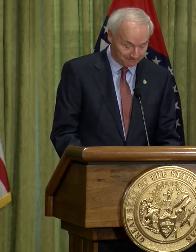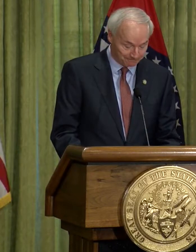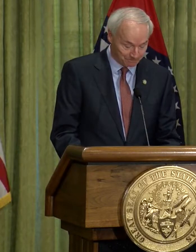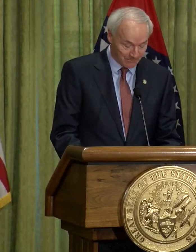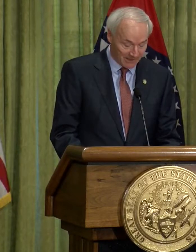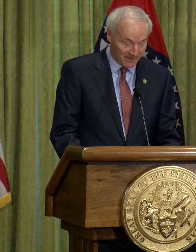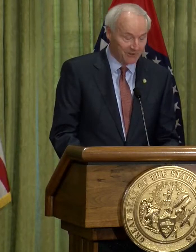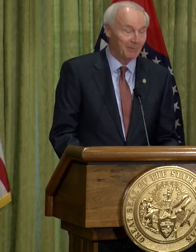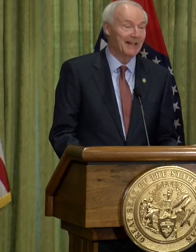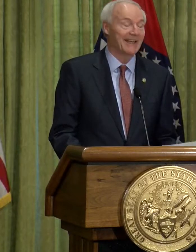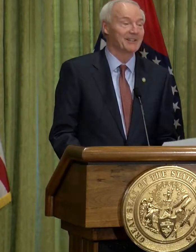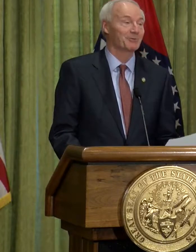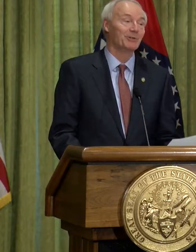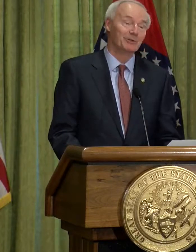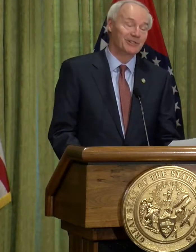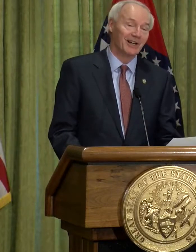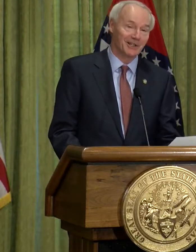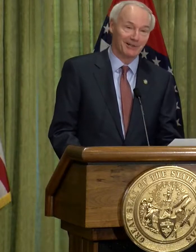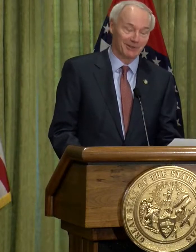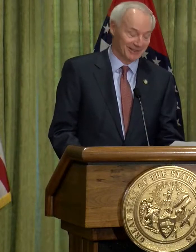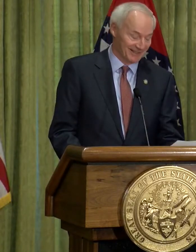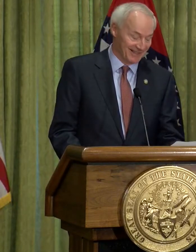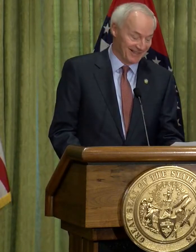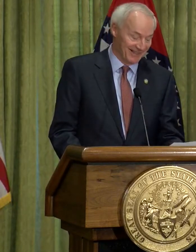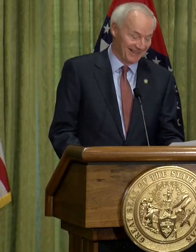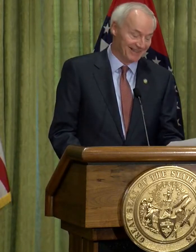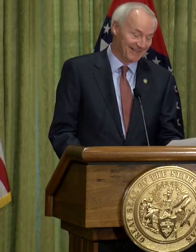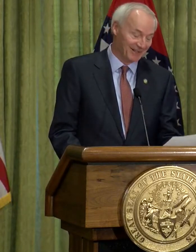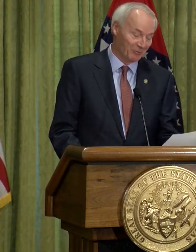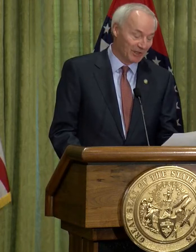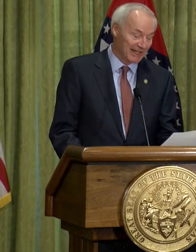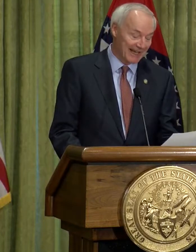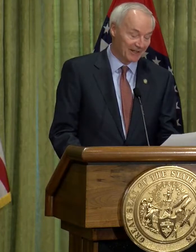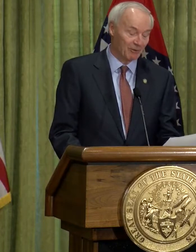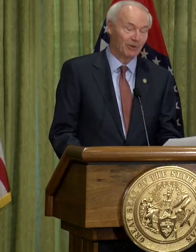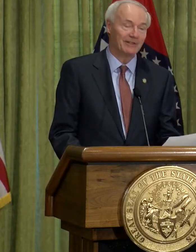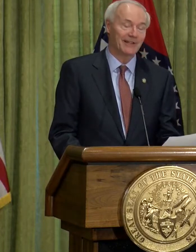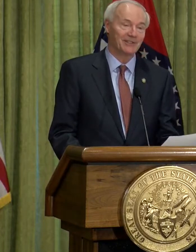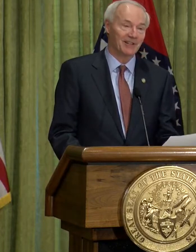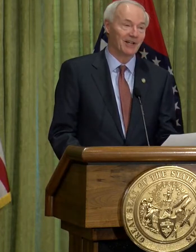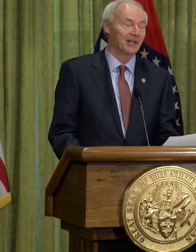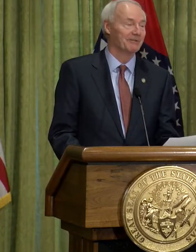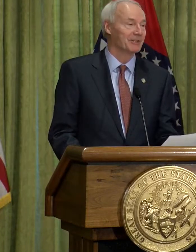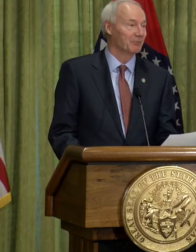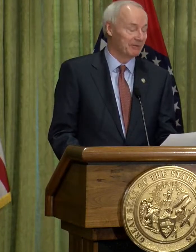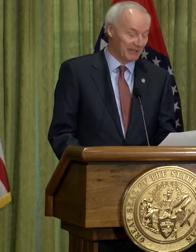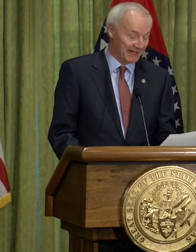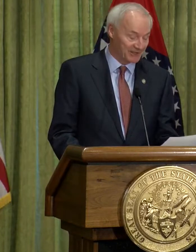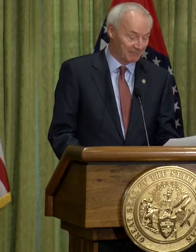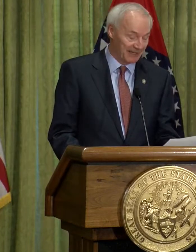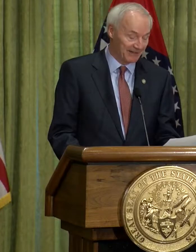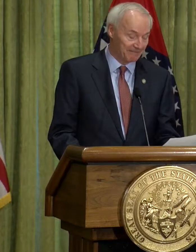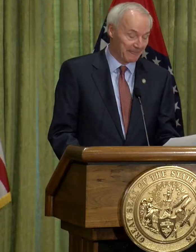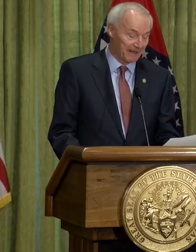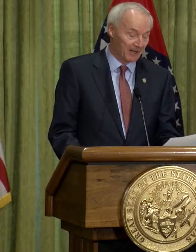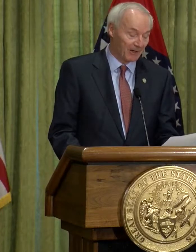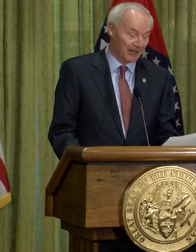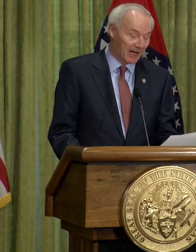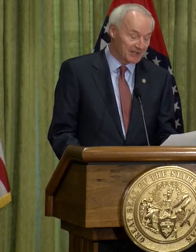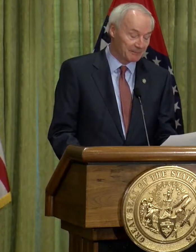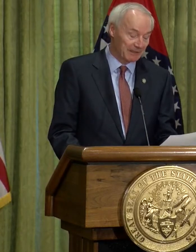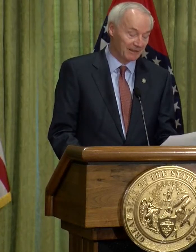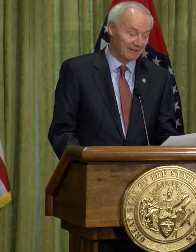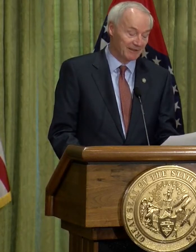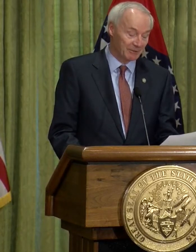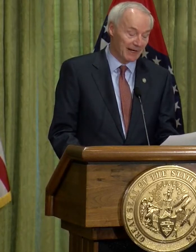this. You might ask, well, who is not covered? And one category that's not covered that we've been asked about are